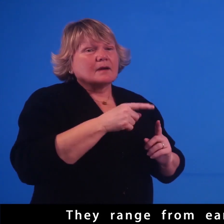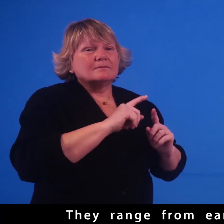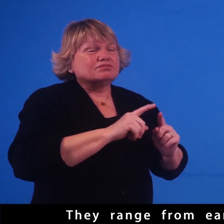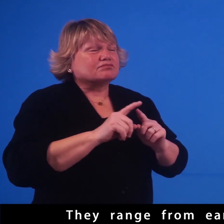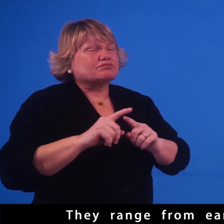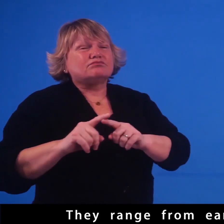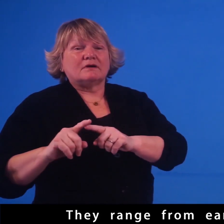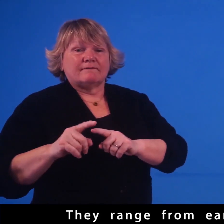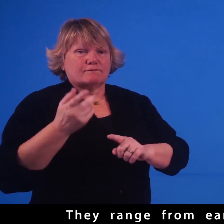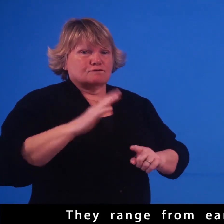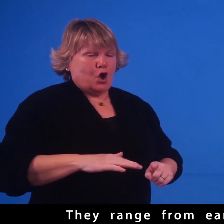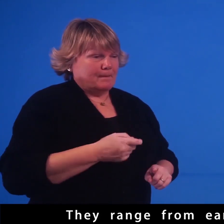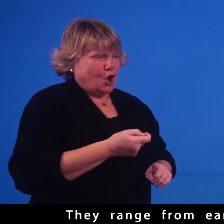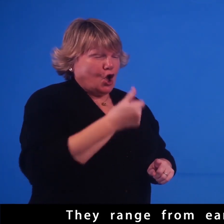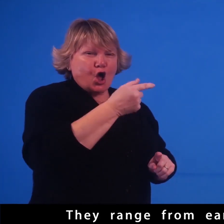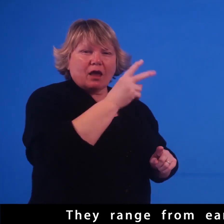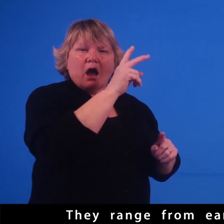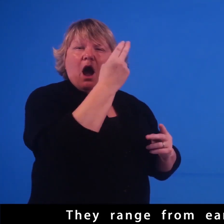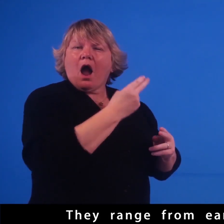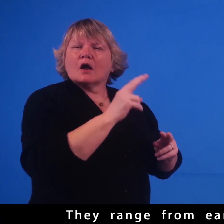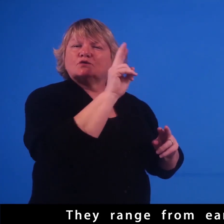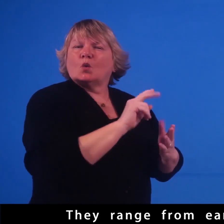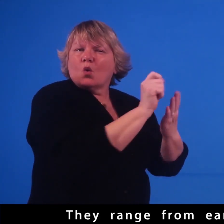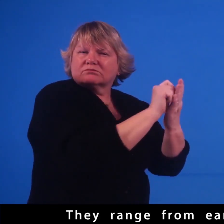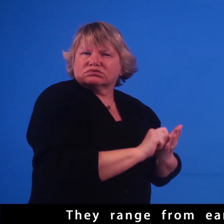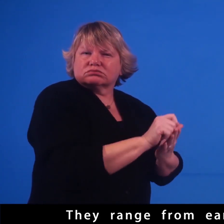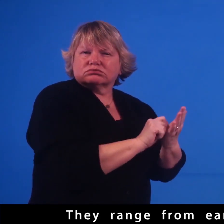They range from early art school sketches,